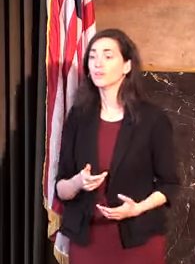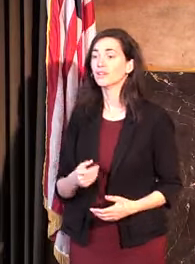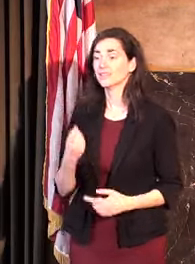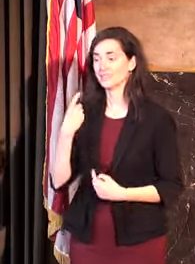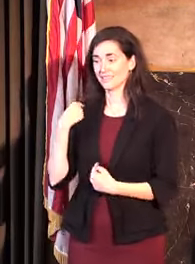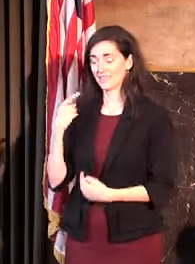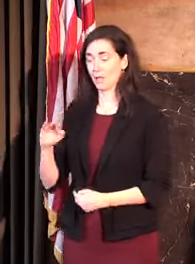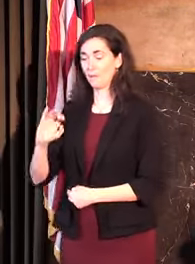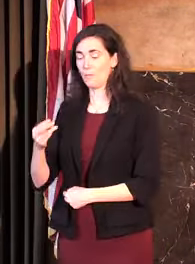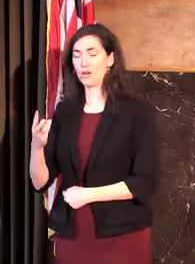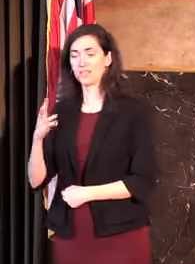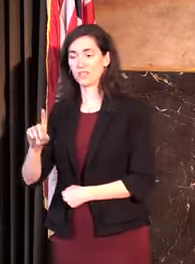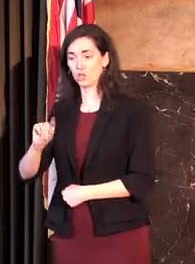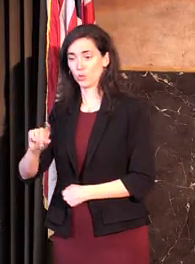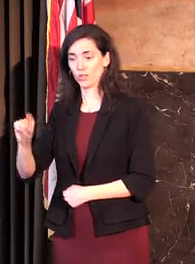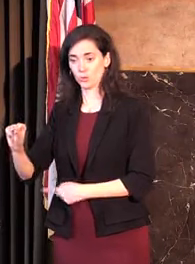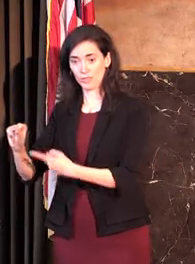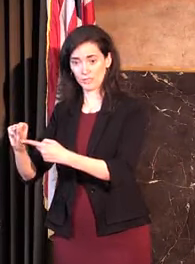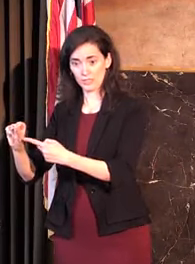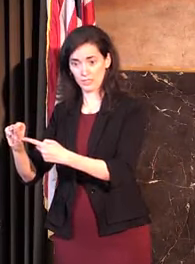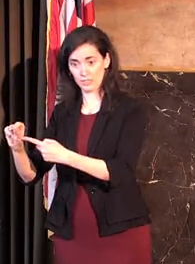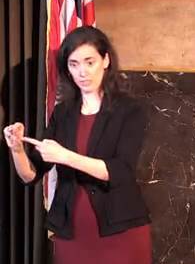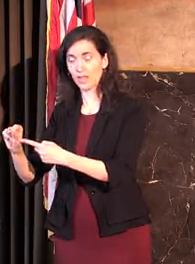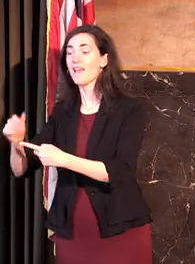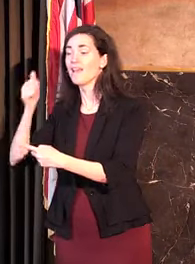Kanner has been able to tell me we had zero people die.